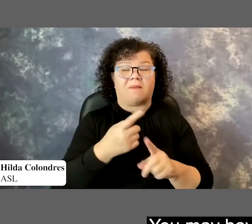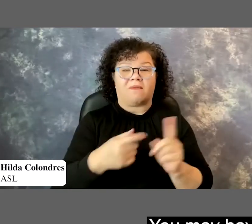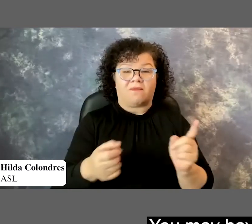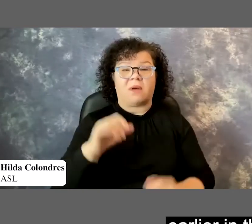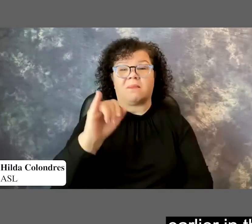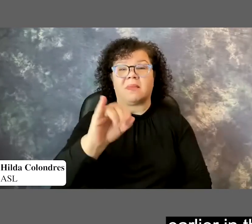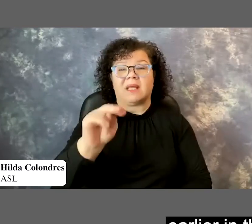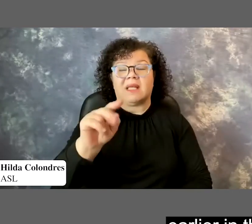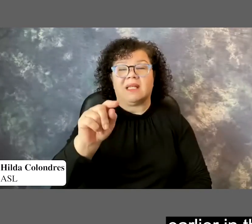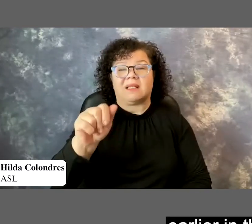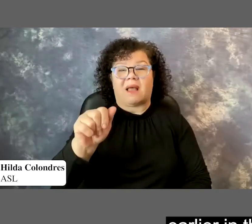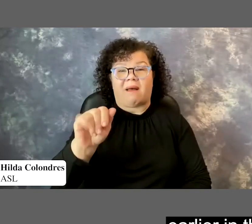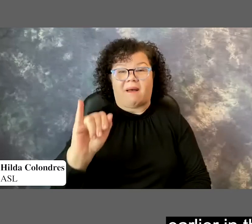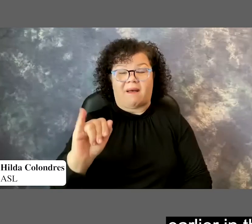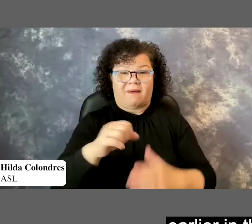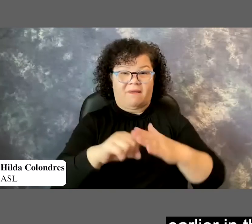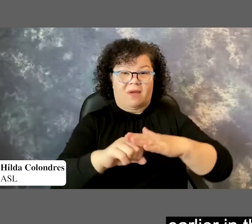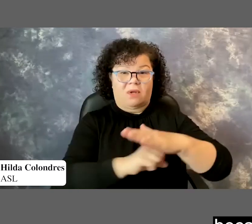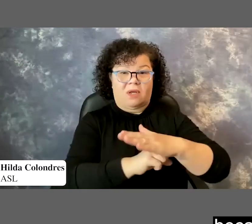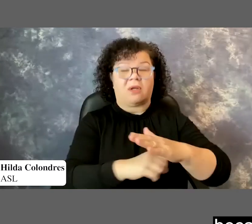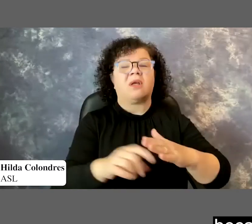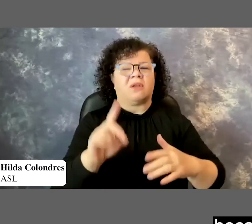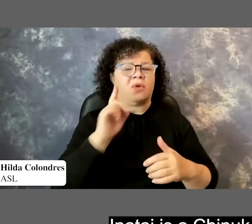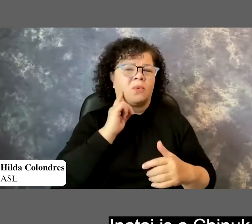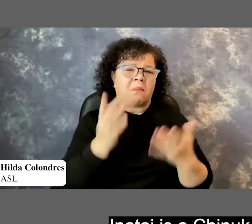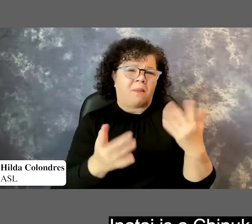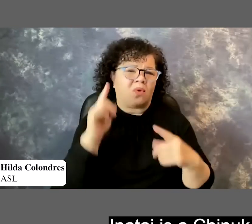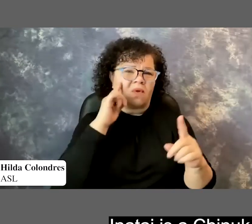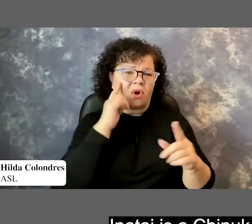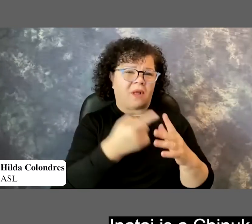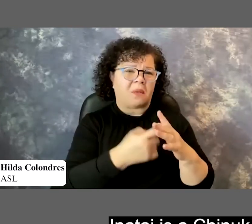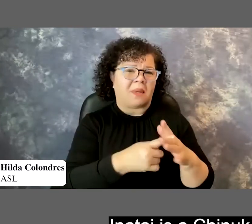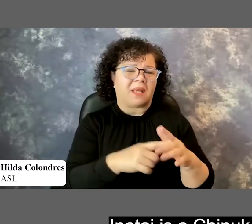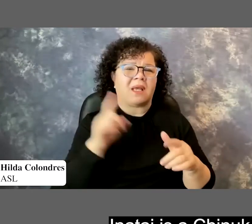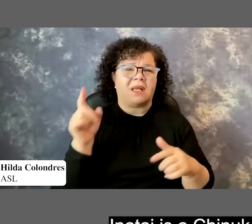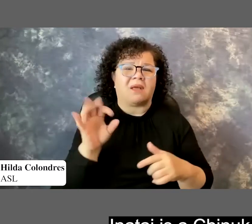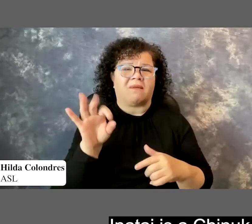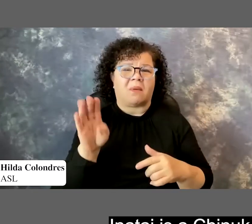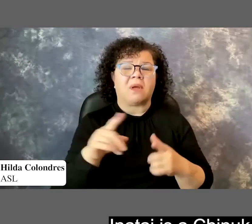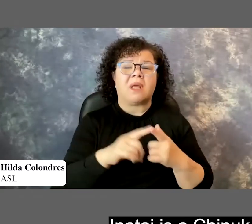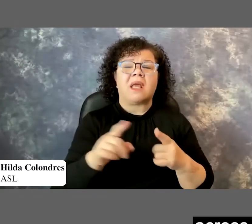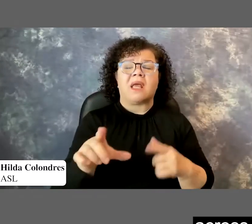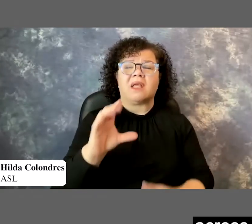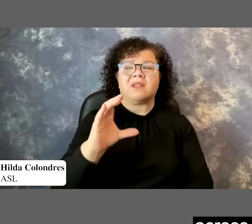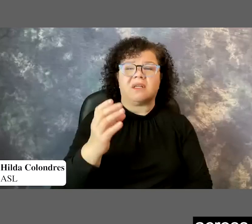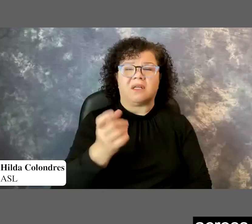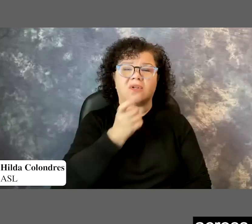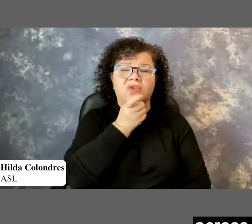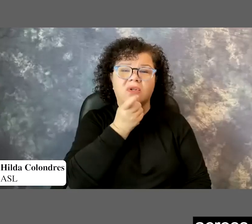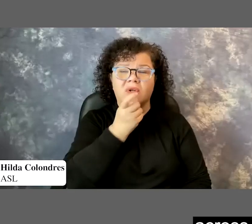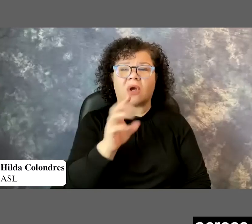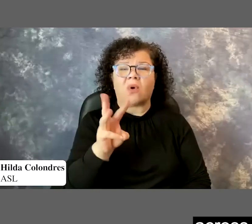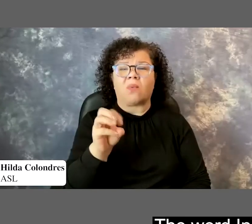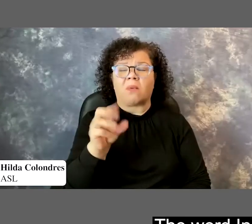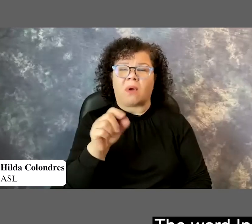this news earlier in the month when it became official. Inatai is the Chinook Wawa word that means across or